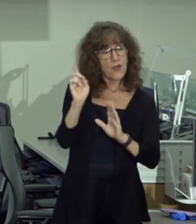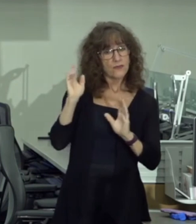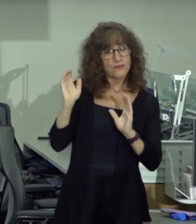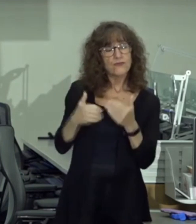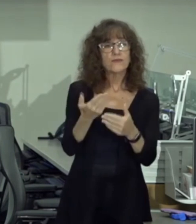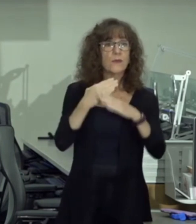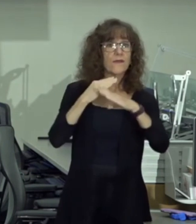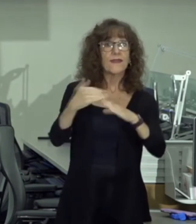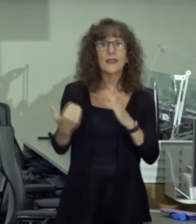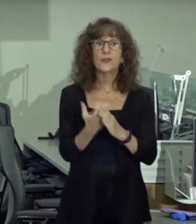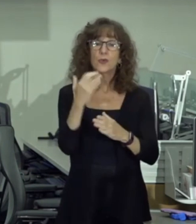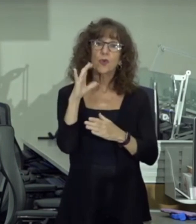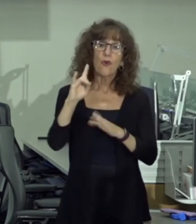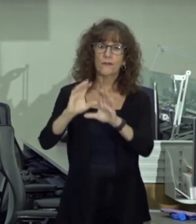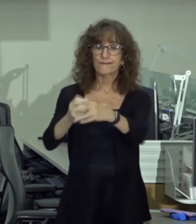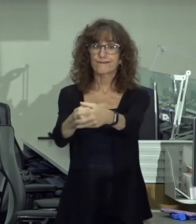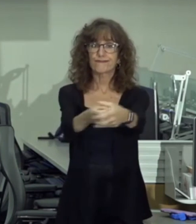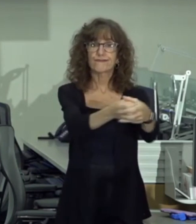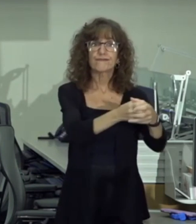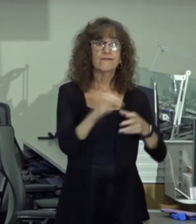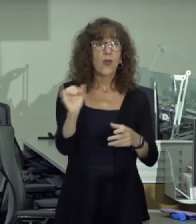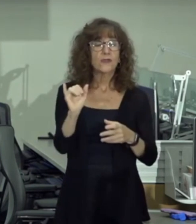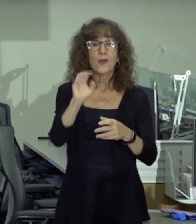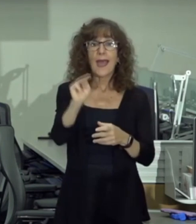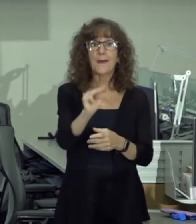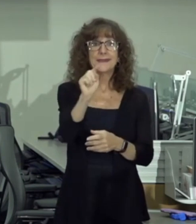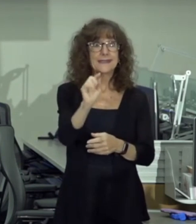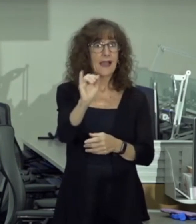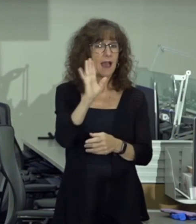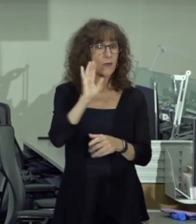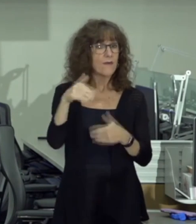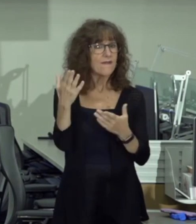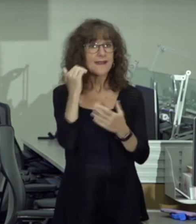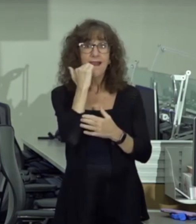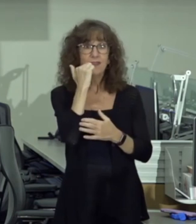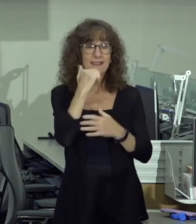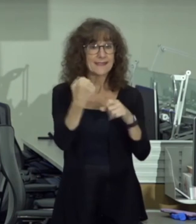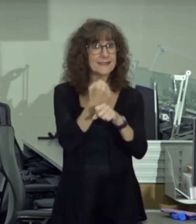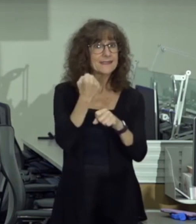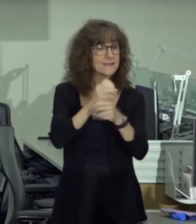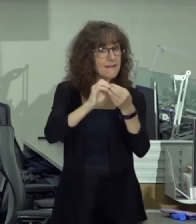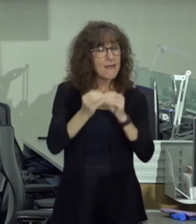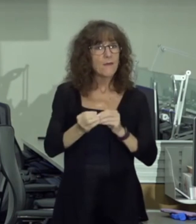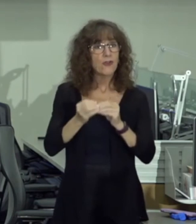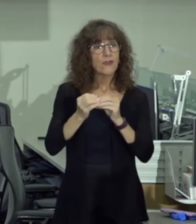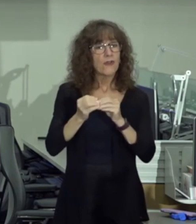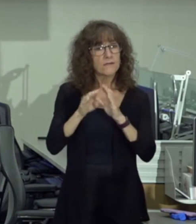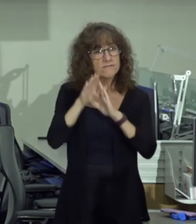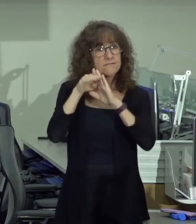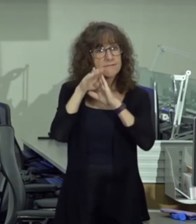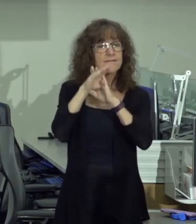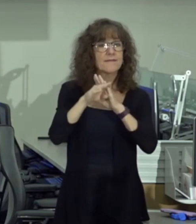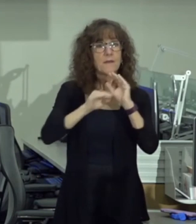go to prevent new COVID clusters. In addition, MTI will provide us with daily statistics about the trends in mobility,